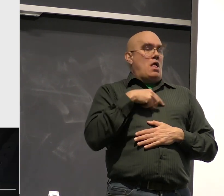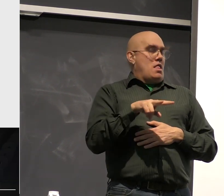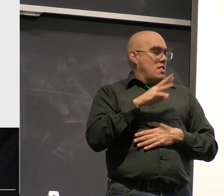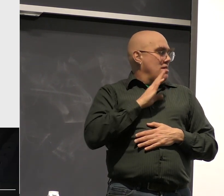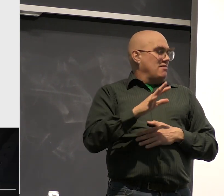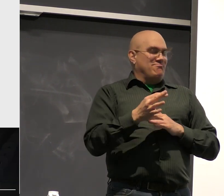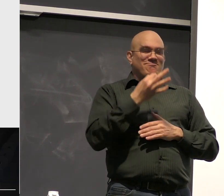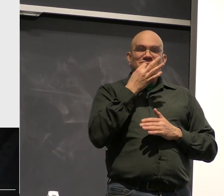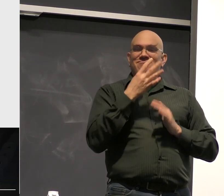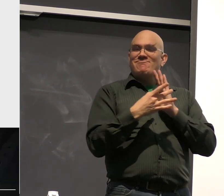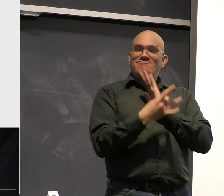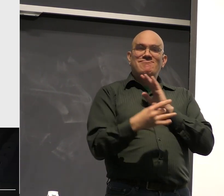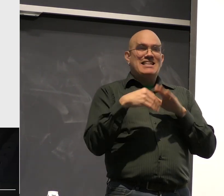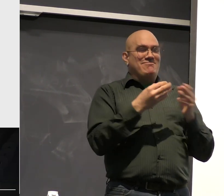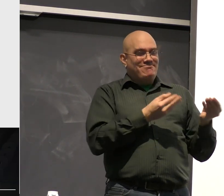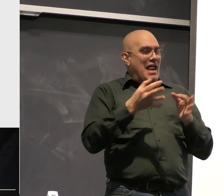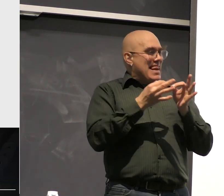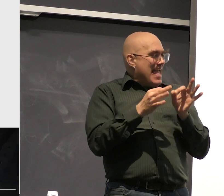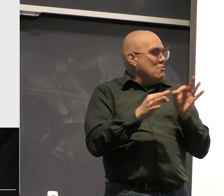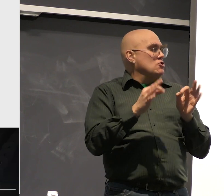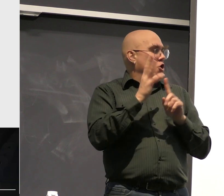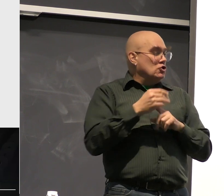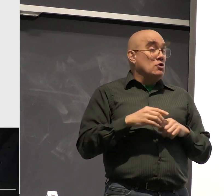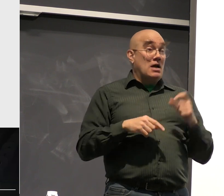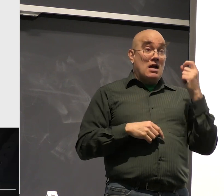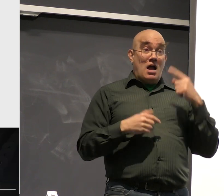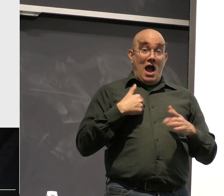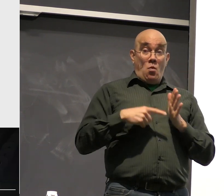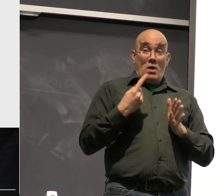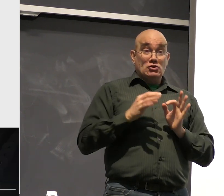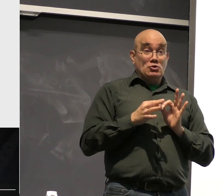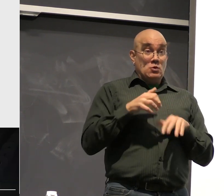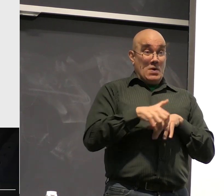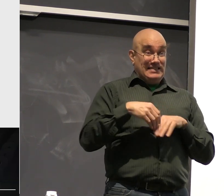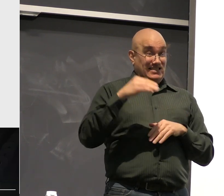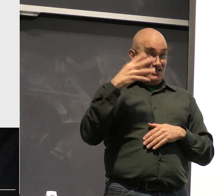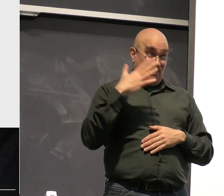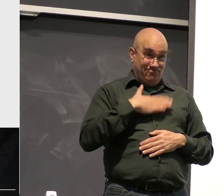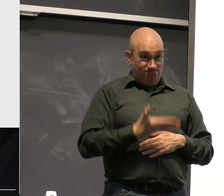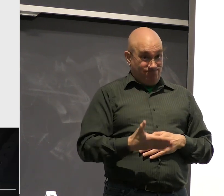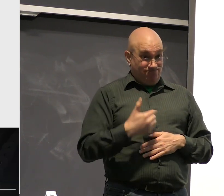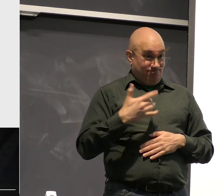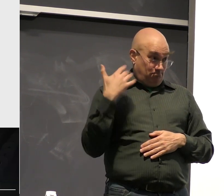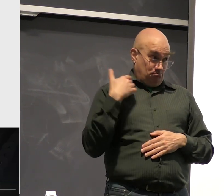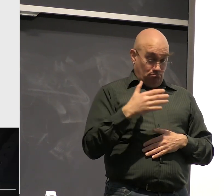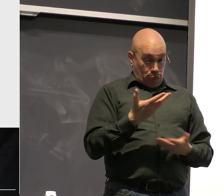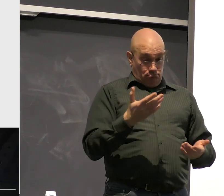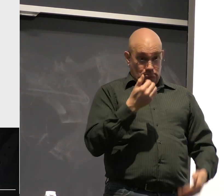show tremendously. They were excellent. A beautiful facilitator of the language, but for me, I have interpreted that show, I